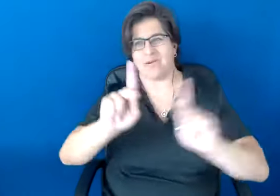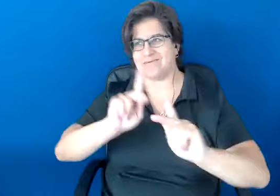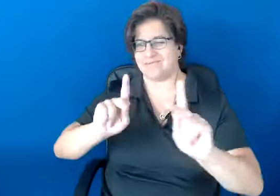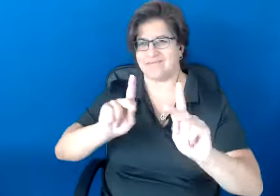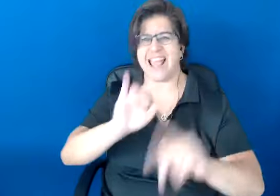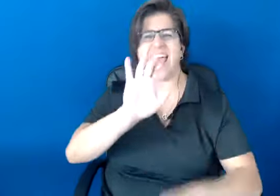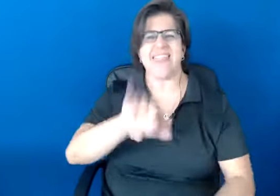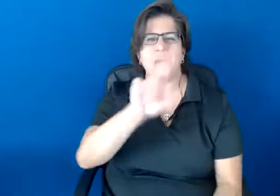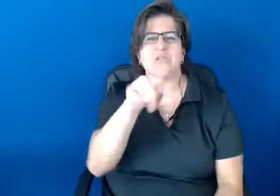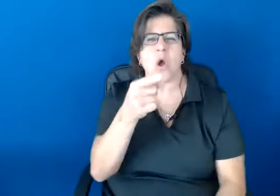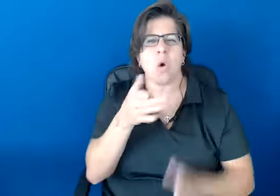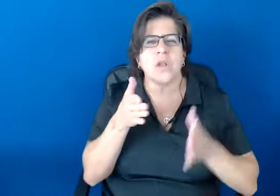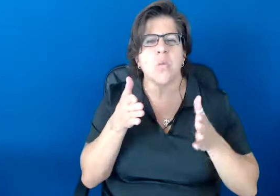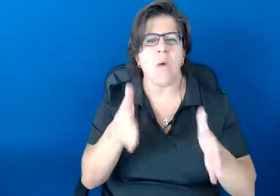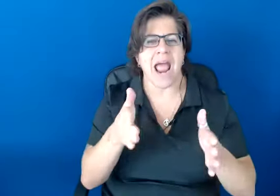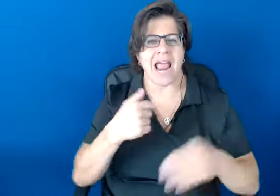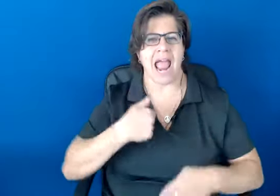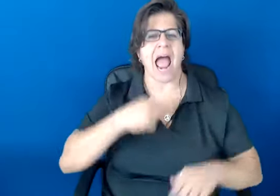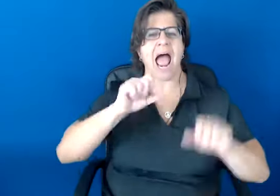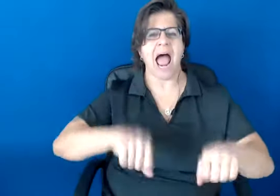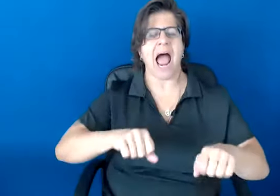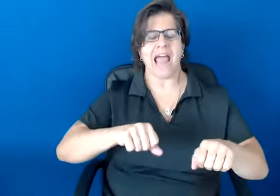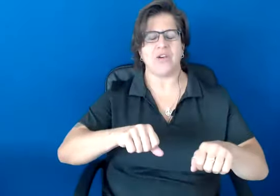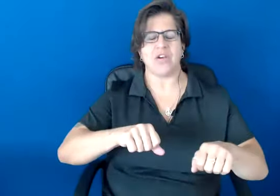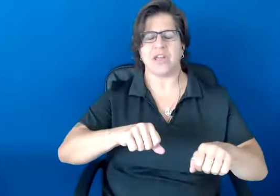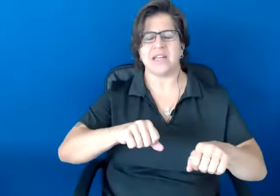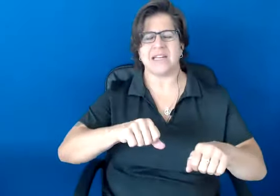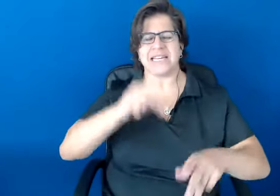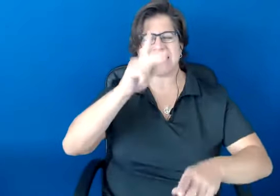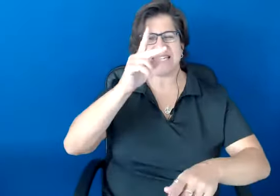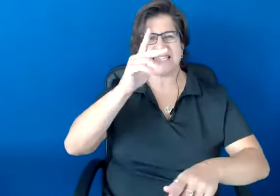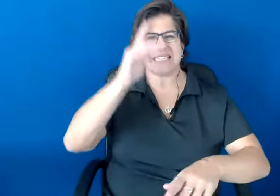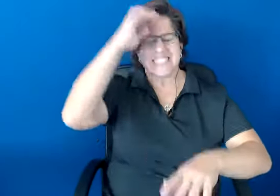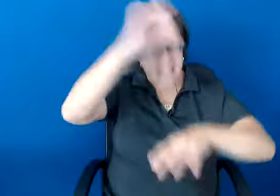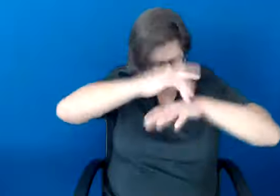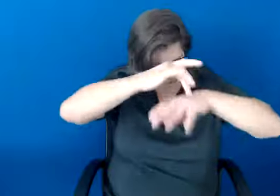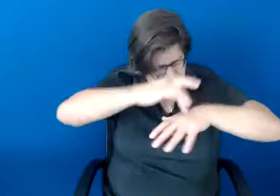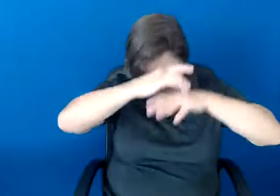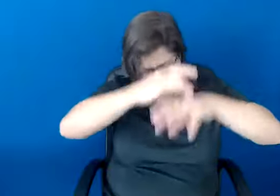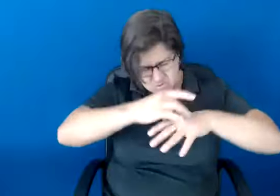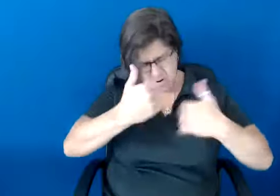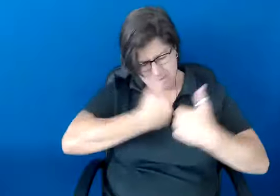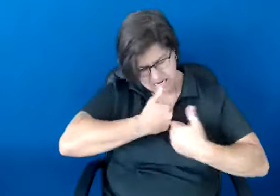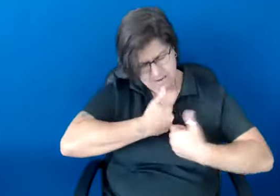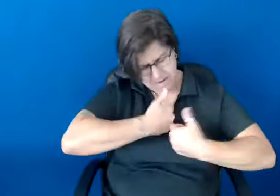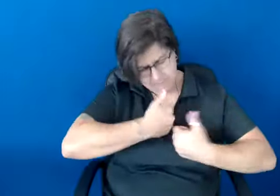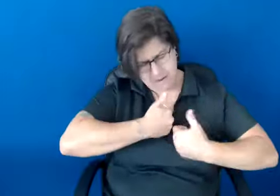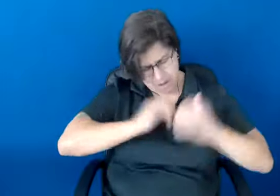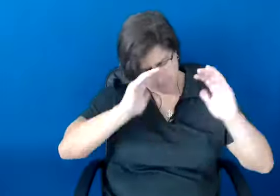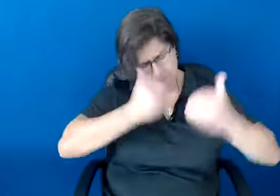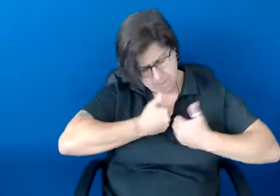only way I could get out of myself and stop thinking about myself and